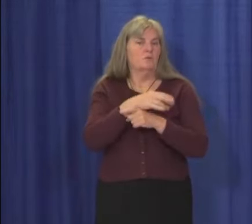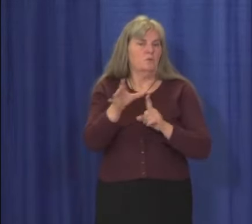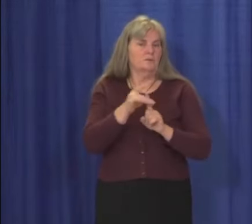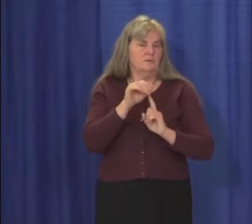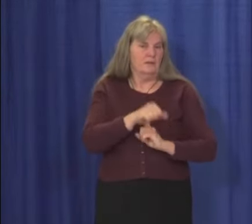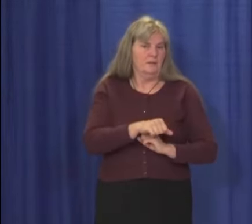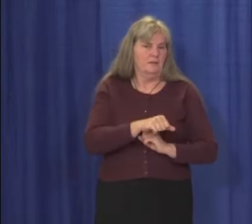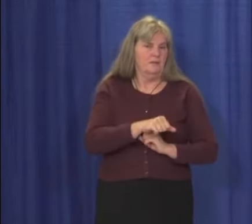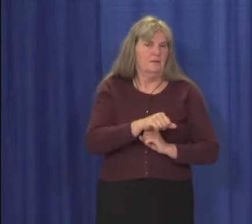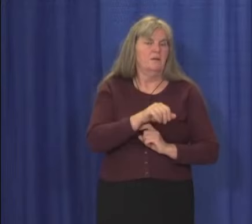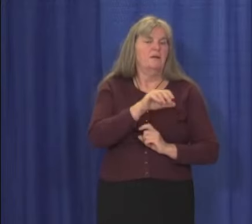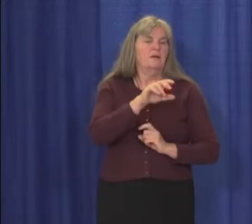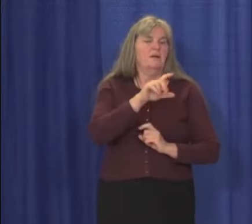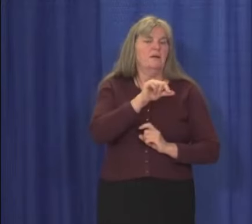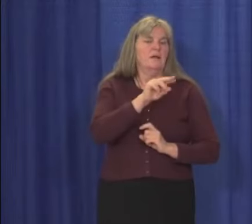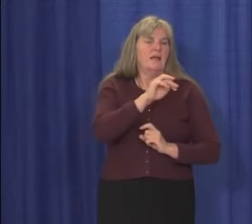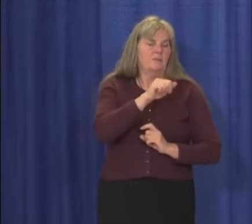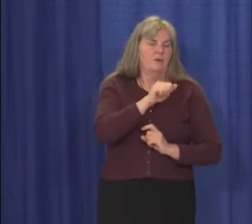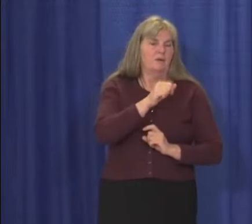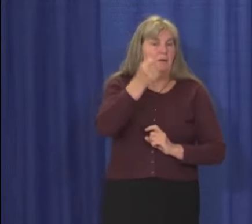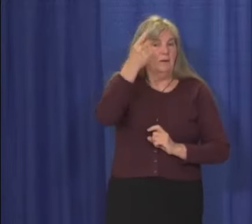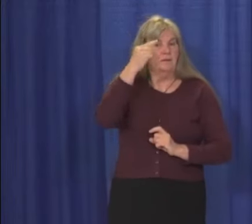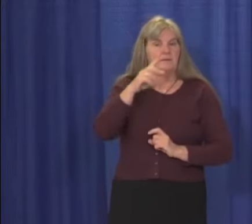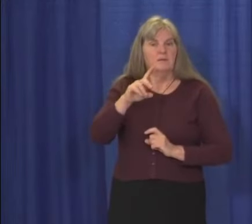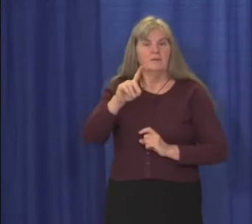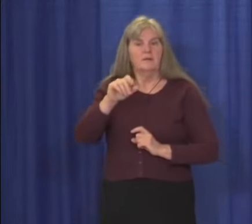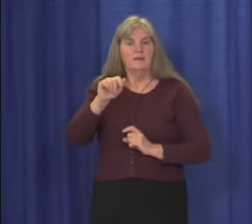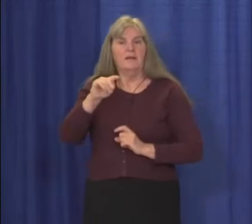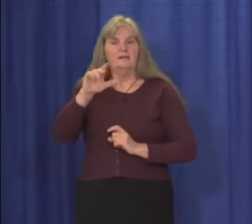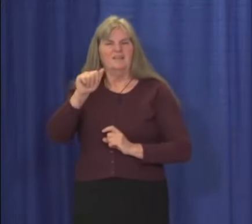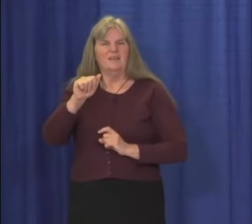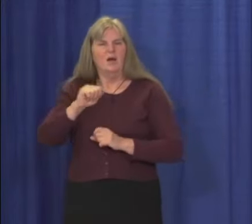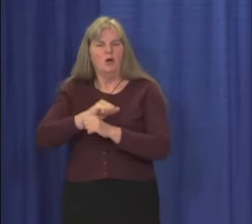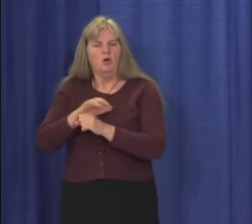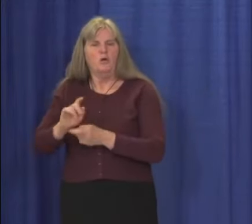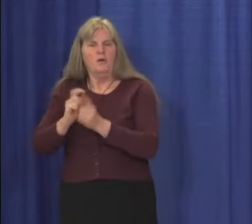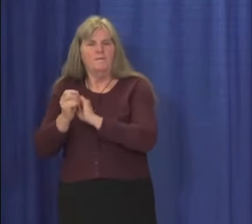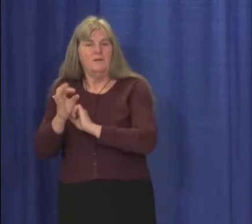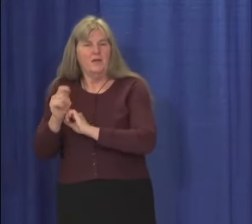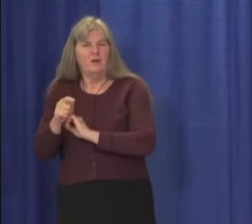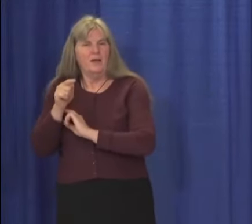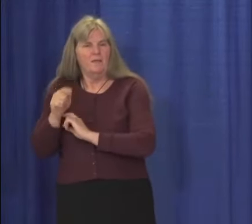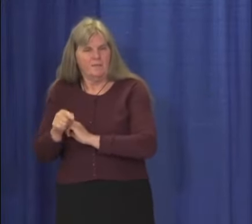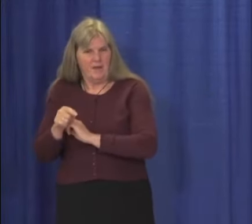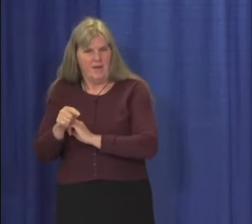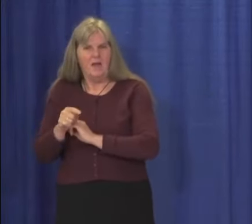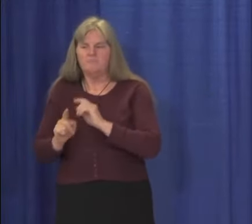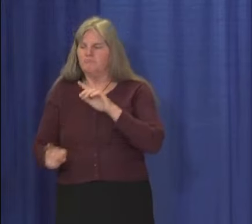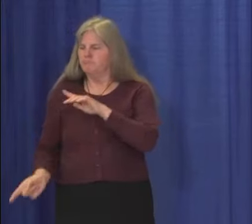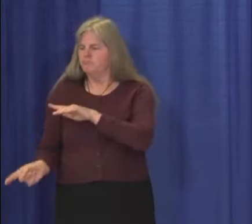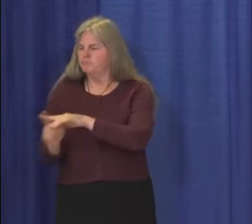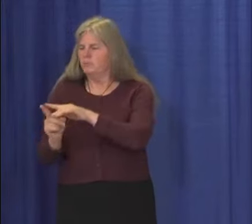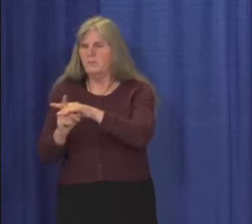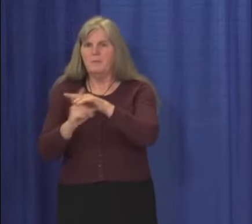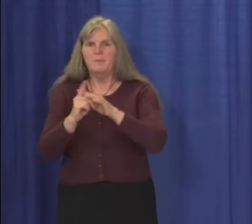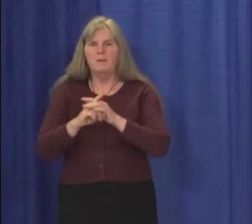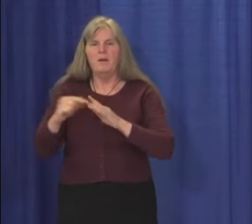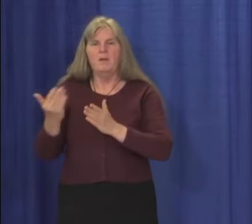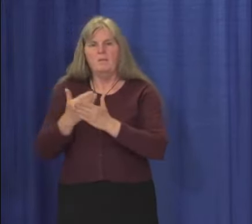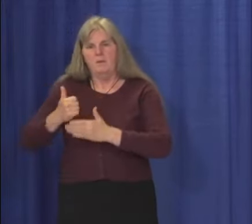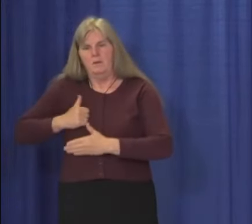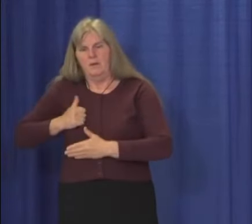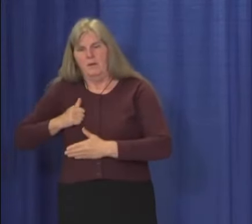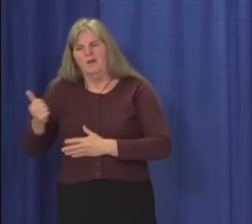know that the Delta variant, meanwhile, is gaining traction in the United States, and most other Canadian jurisdictions.